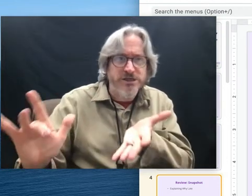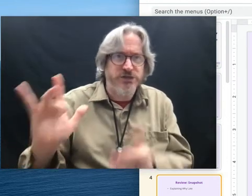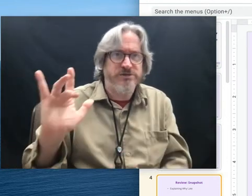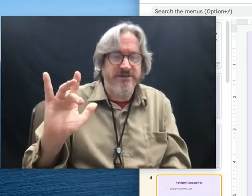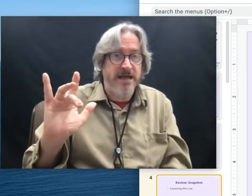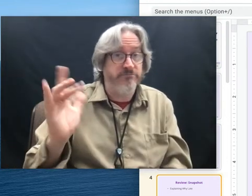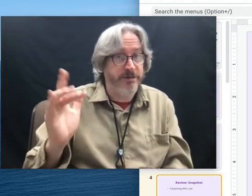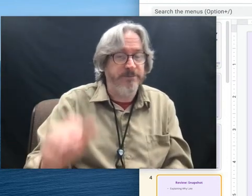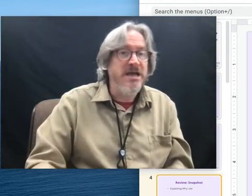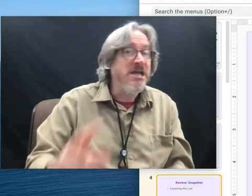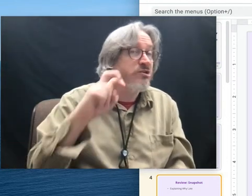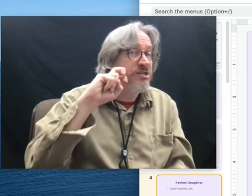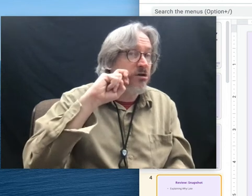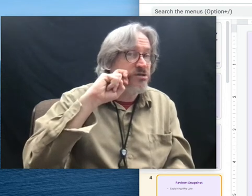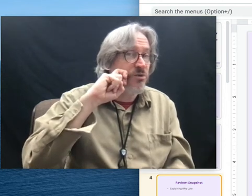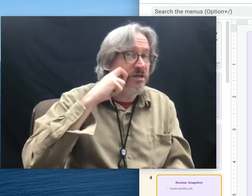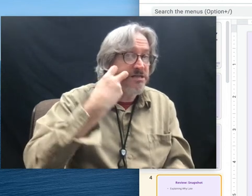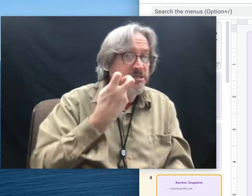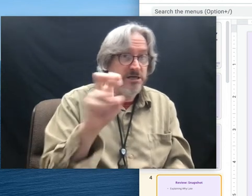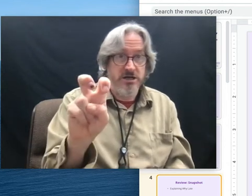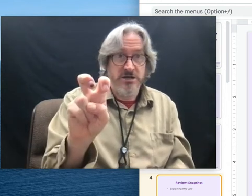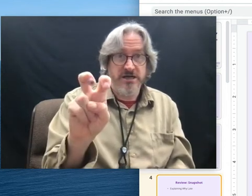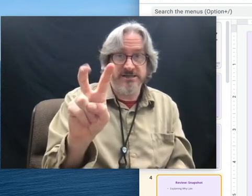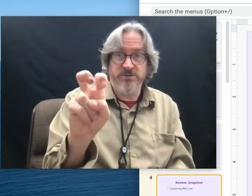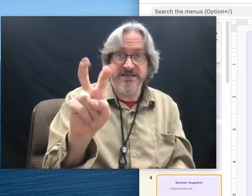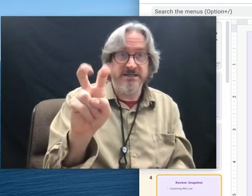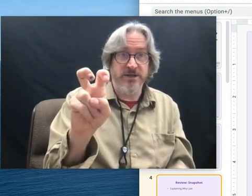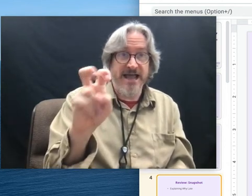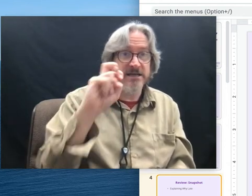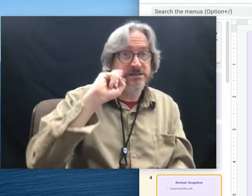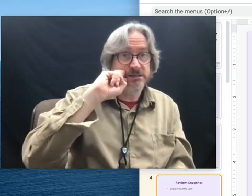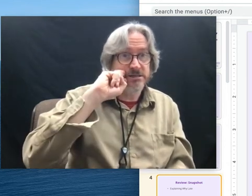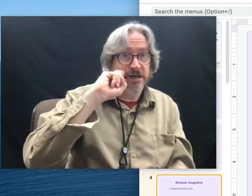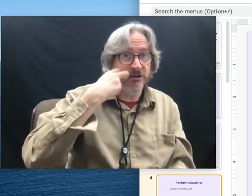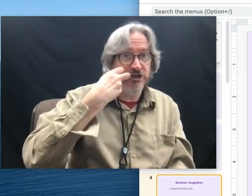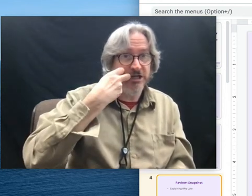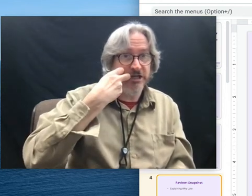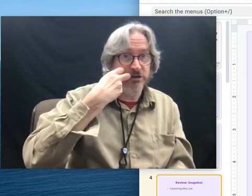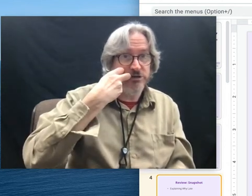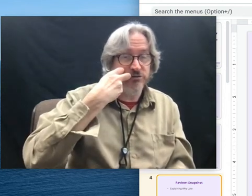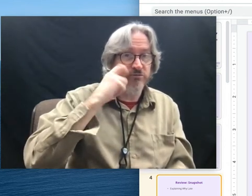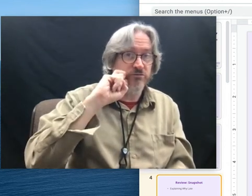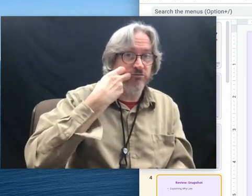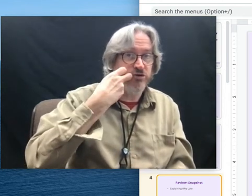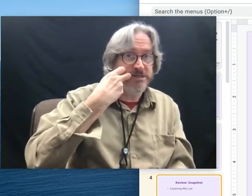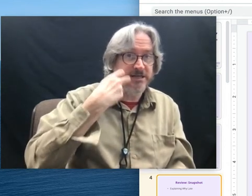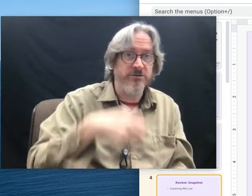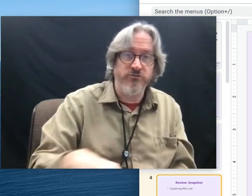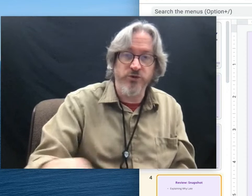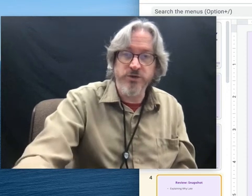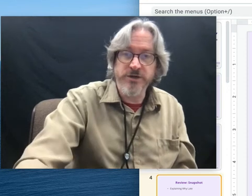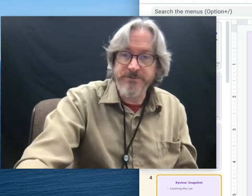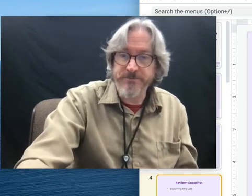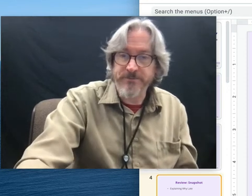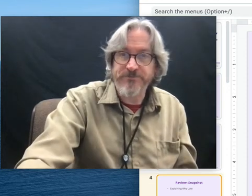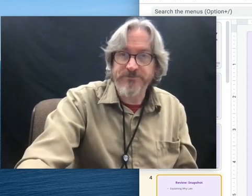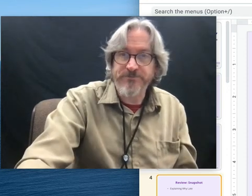no excuse for that. You'll see also this. It's almost a double X on the cheek, and you just twist it.